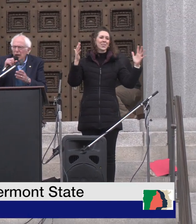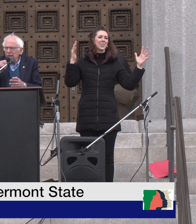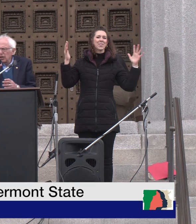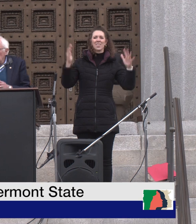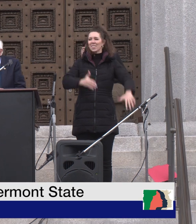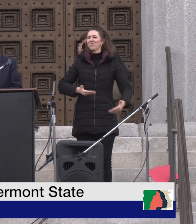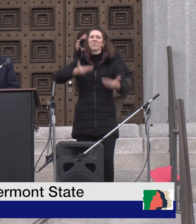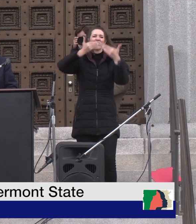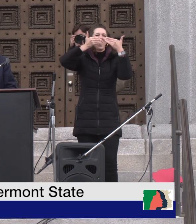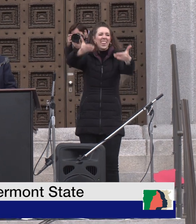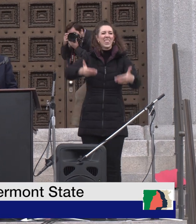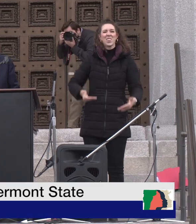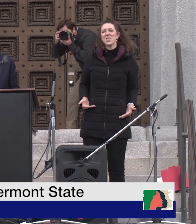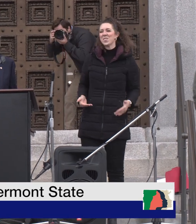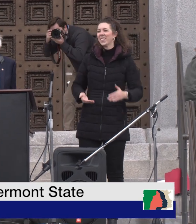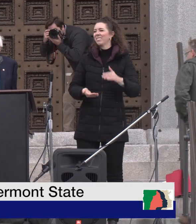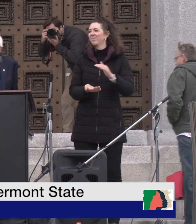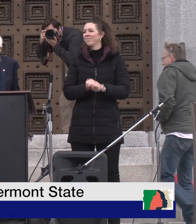Thank you.